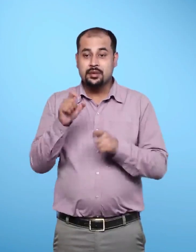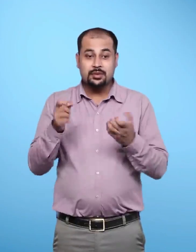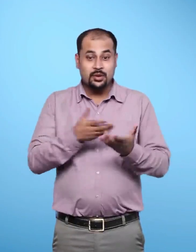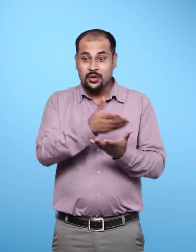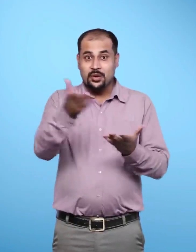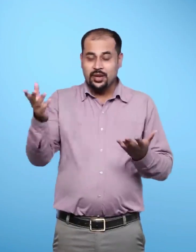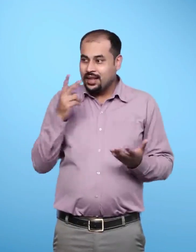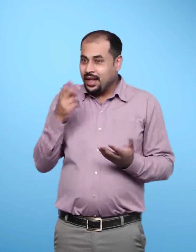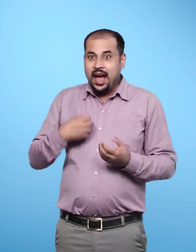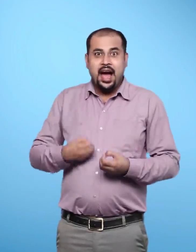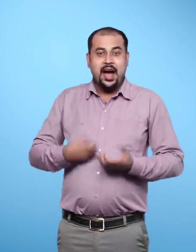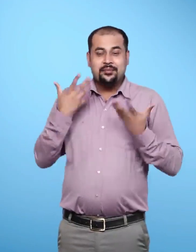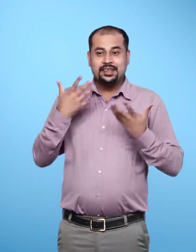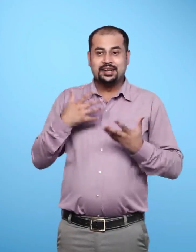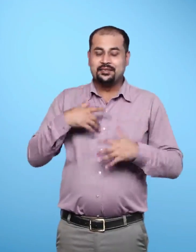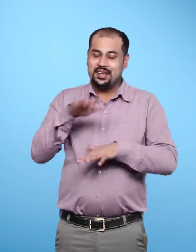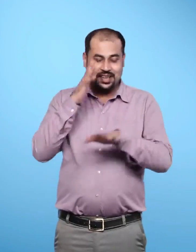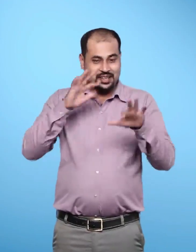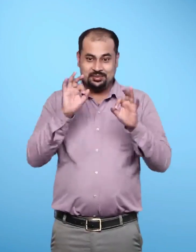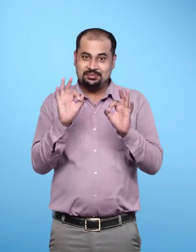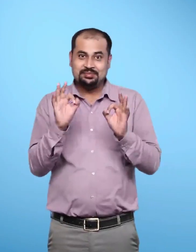They are all very happy with this plan.